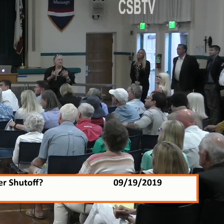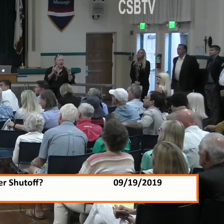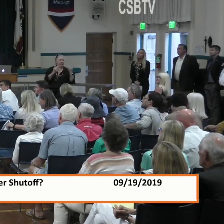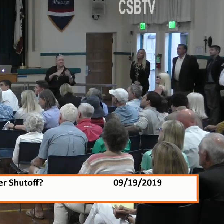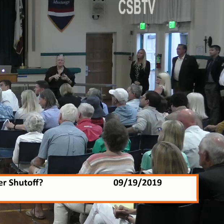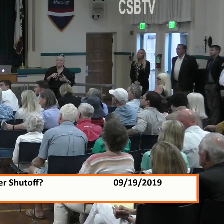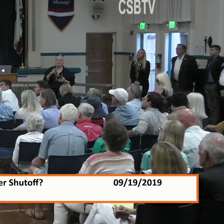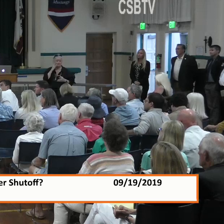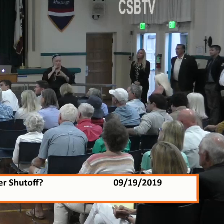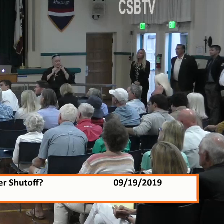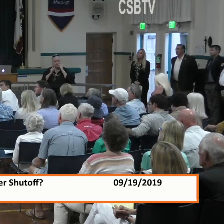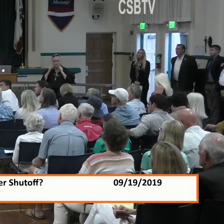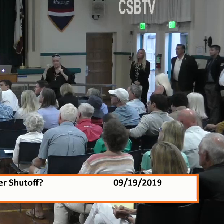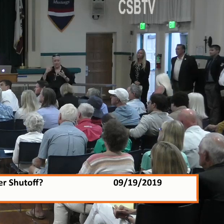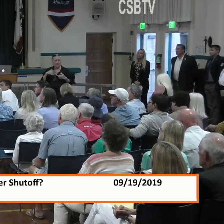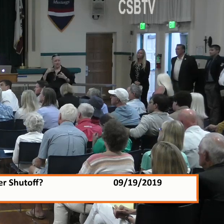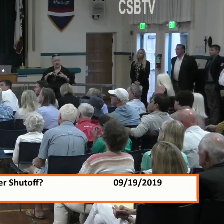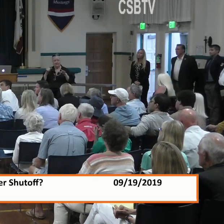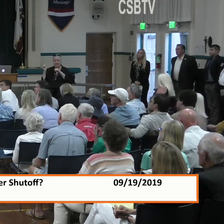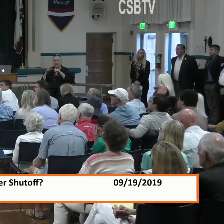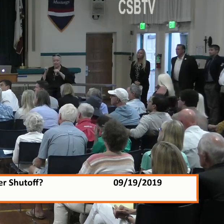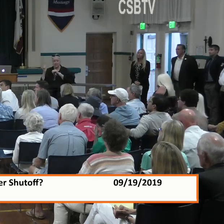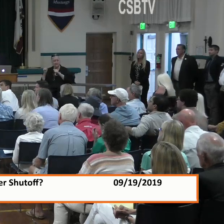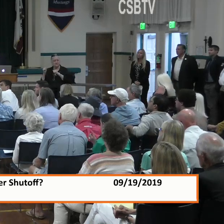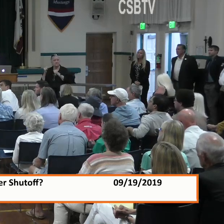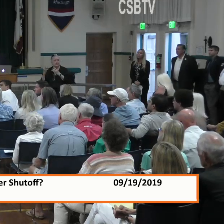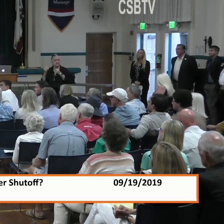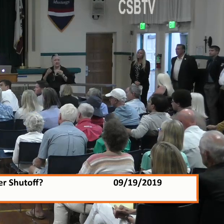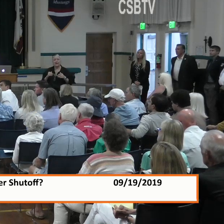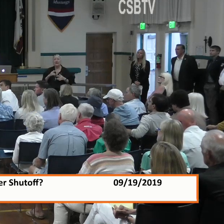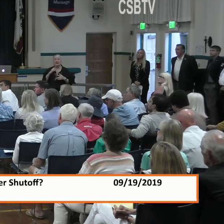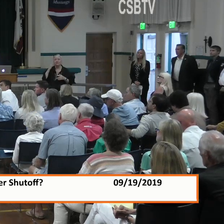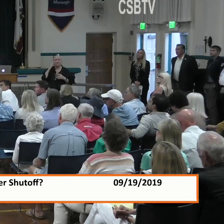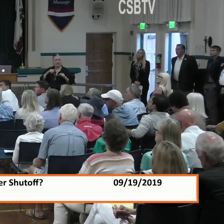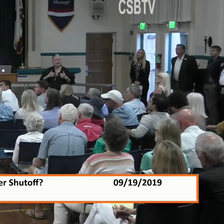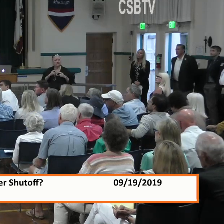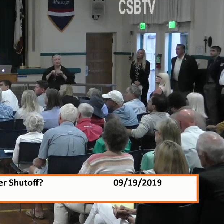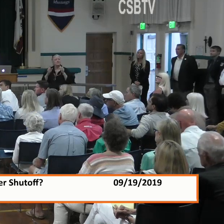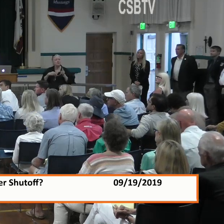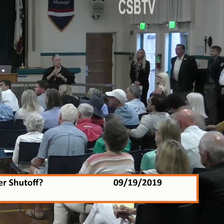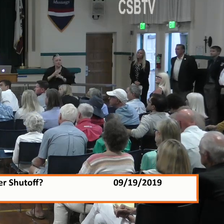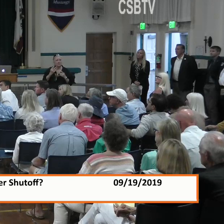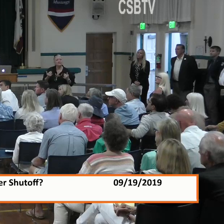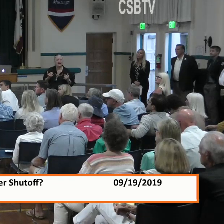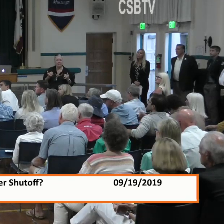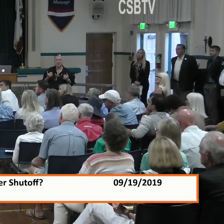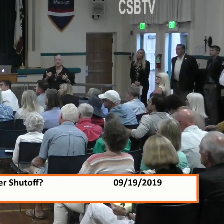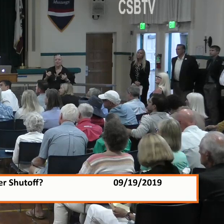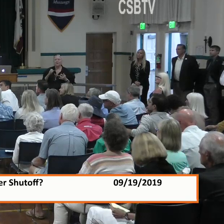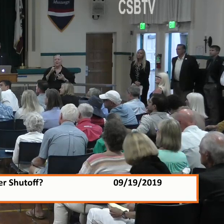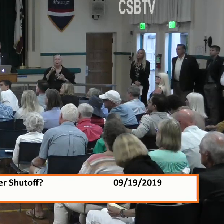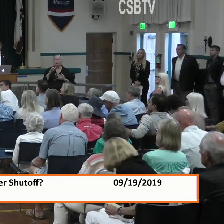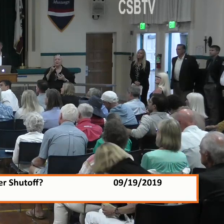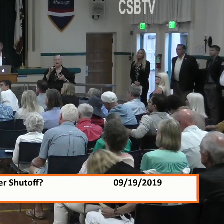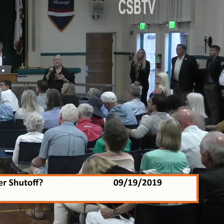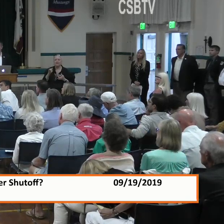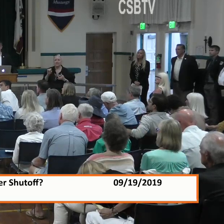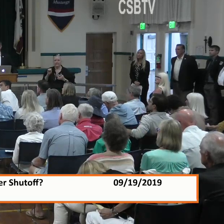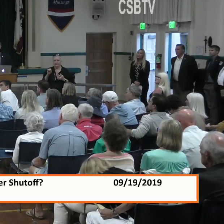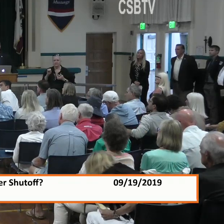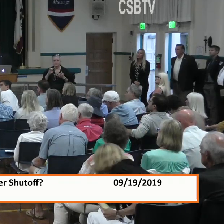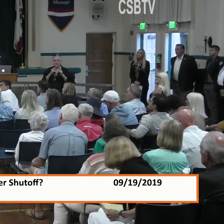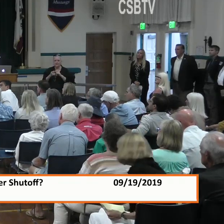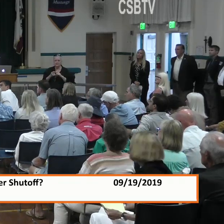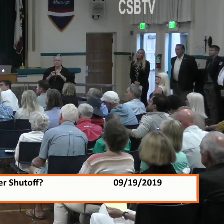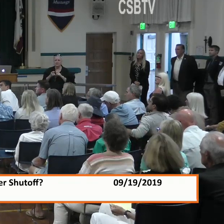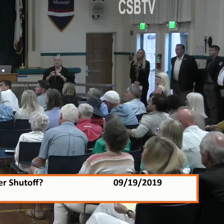been through a number of evacuations. And I know that we're living in a different world now. The climate clearly is changing, notwithstanding